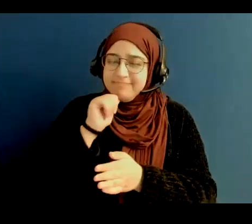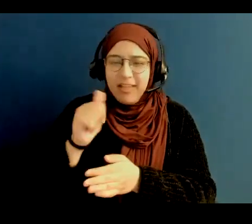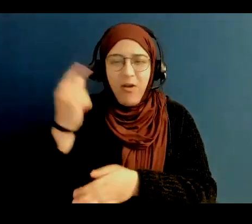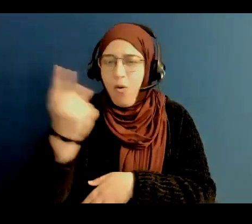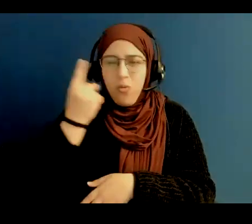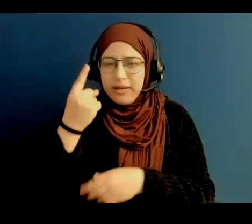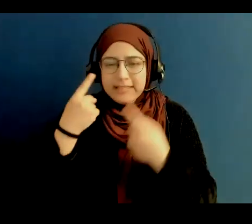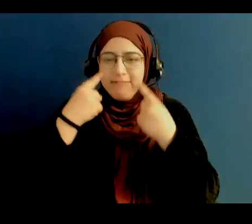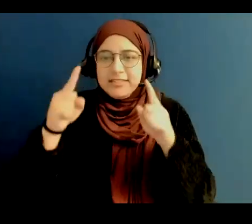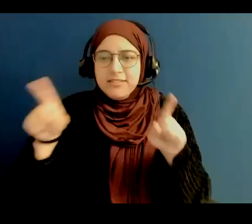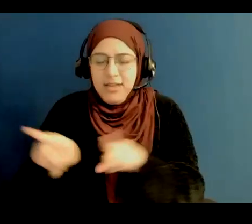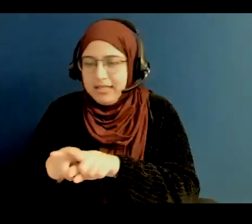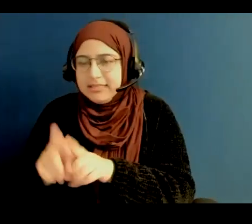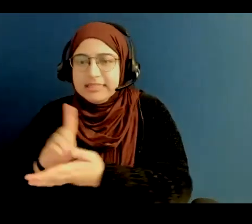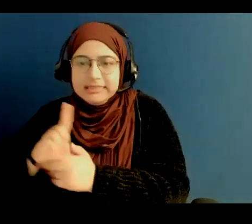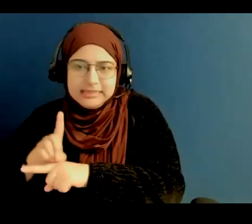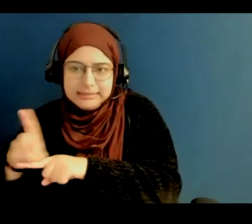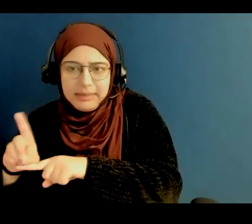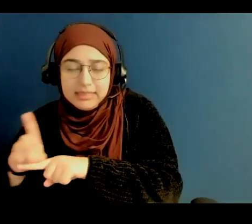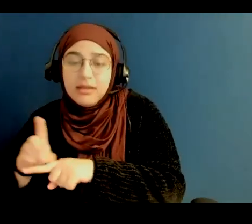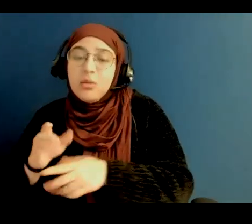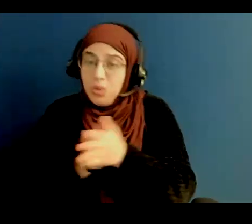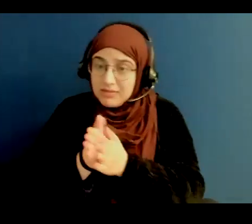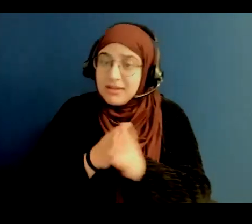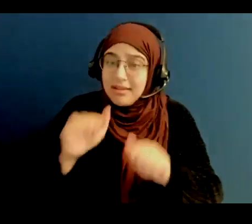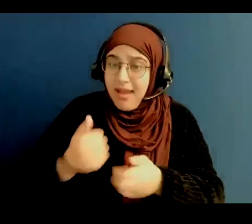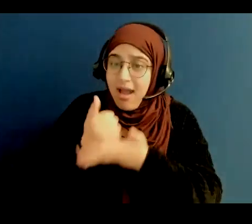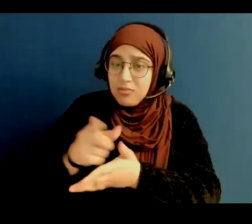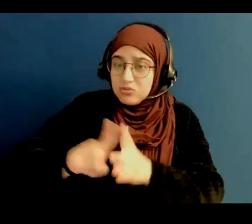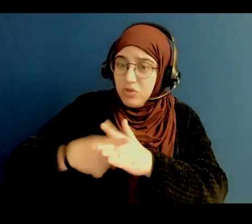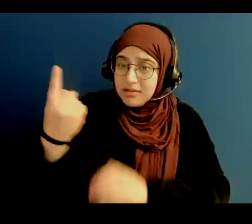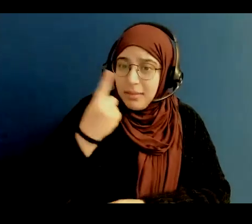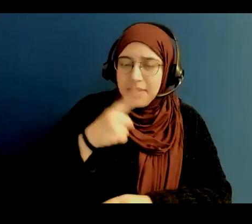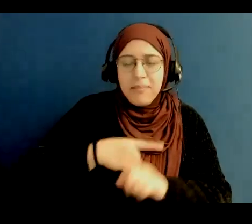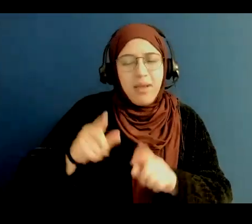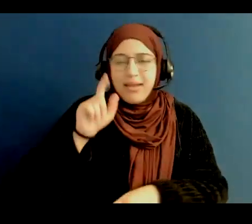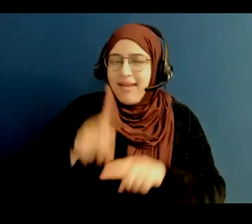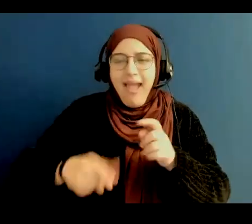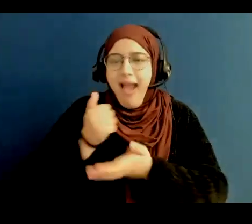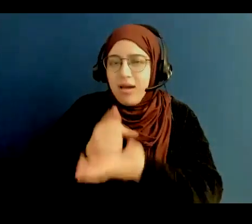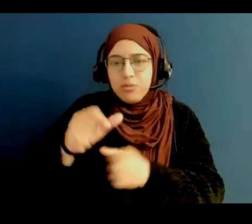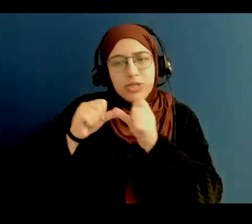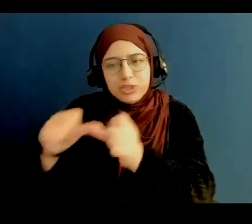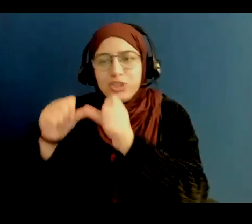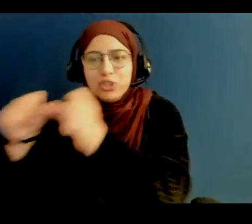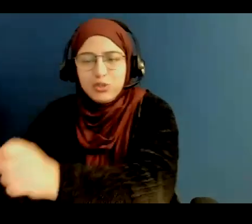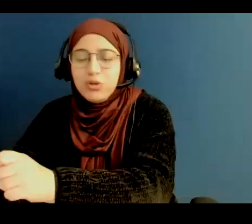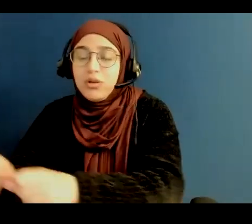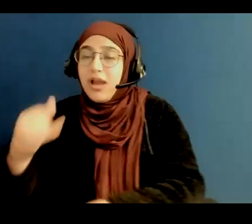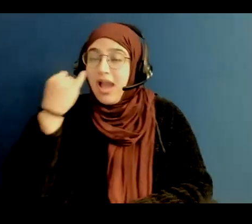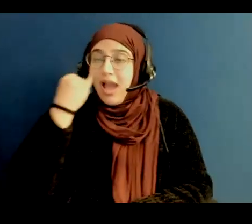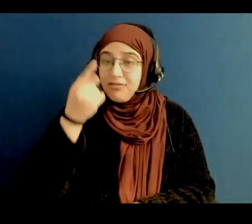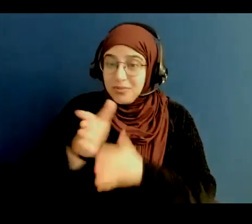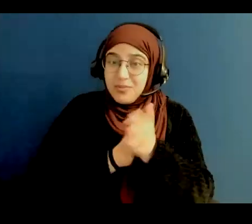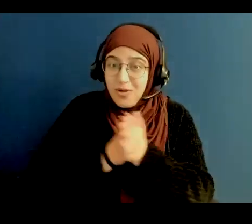to start something, but it will not allow you to continue. If you're motivated to study about Islam today because one of the sheikhs gave